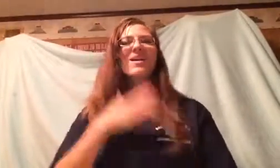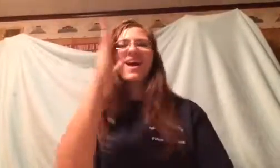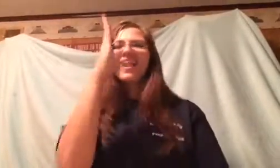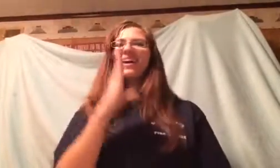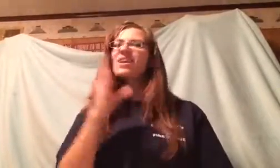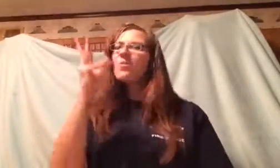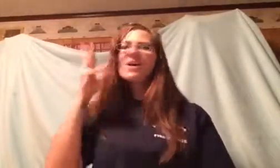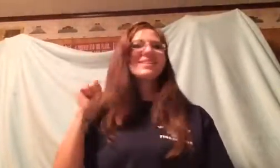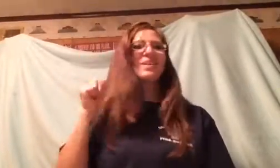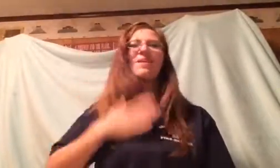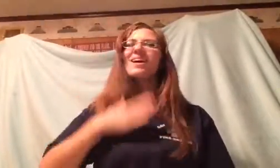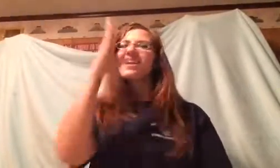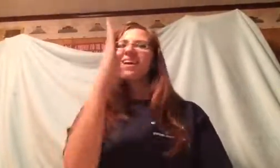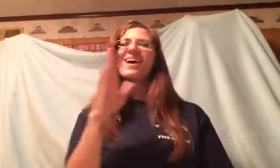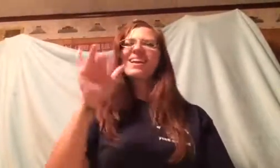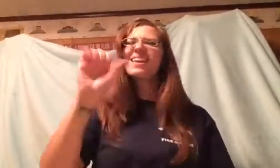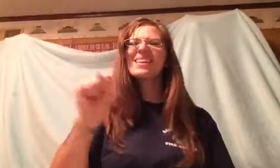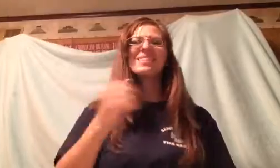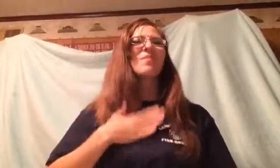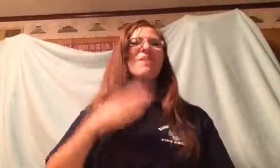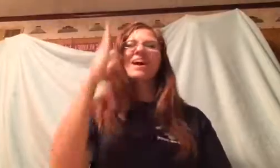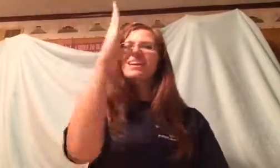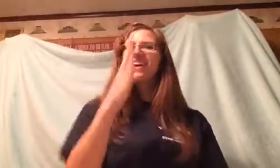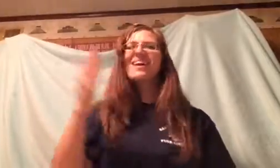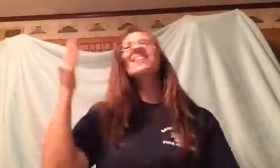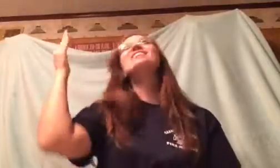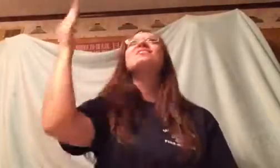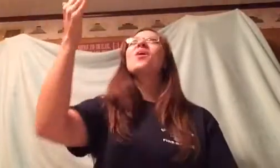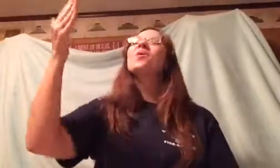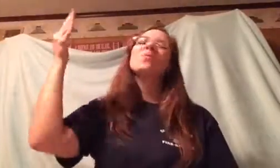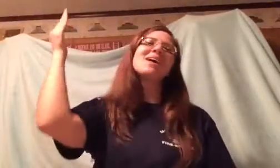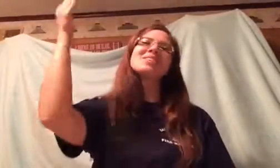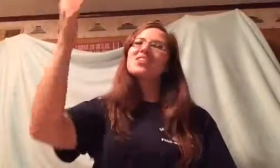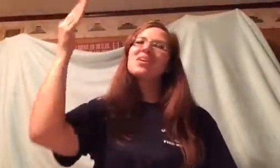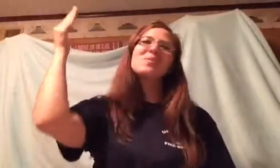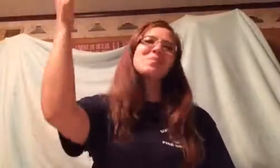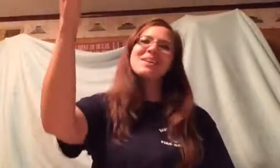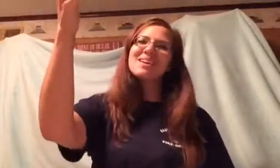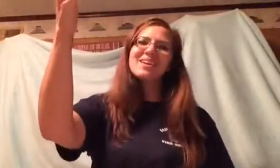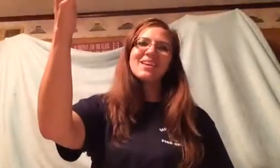God He was, my God He is My God He's always gonna be